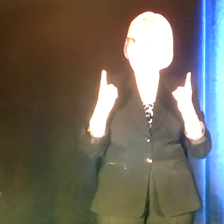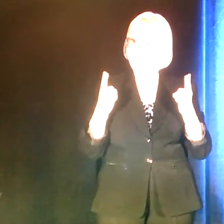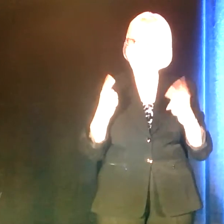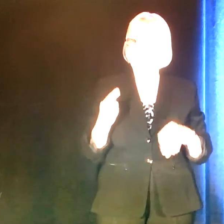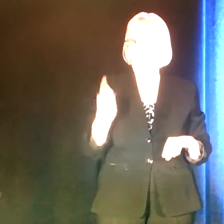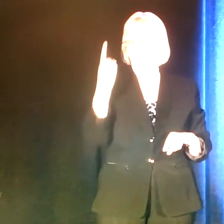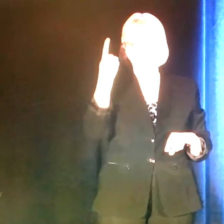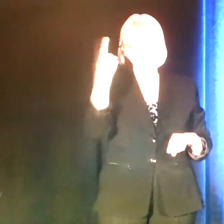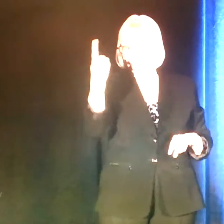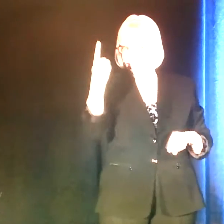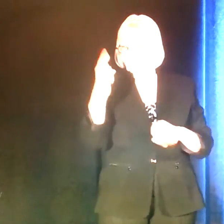And that's a different way of thinking.